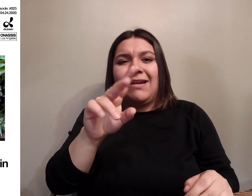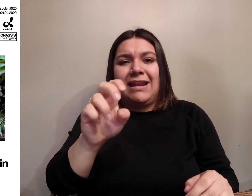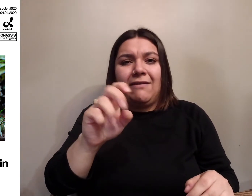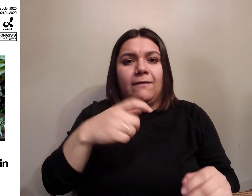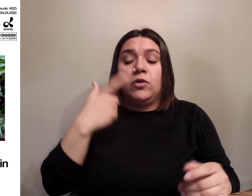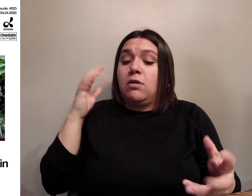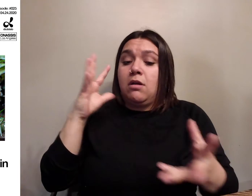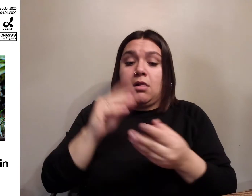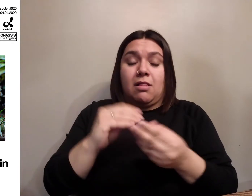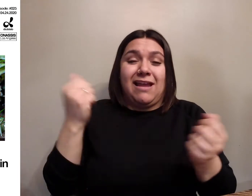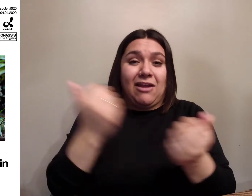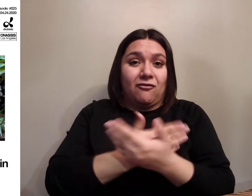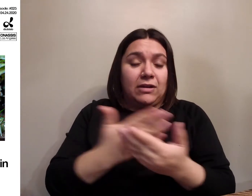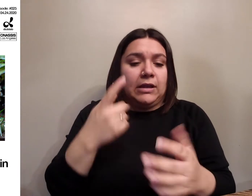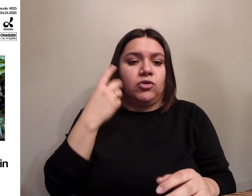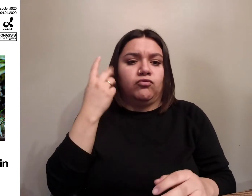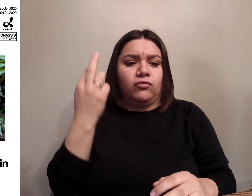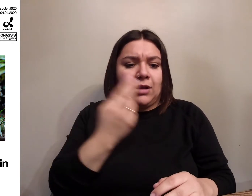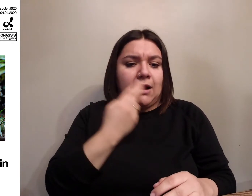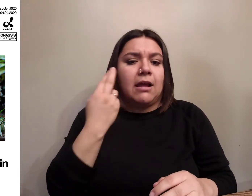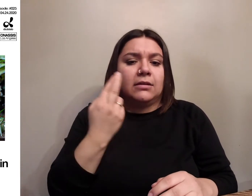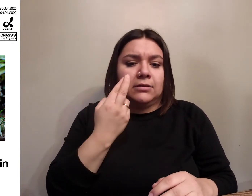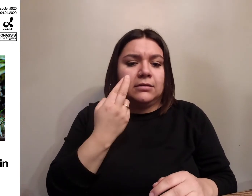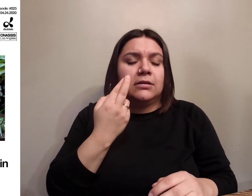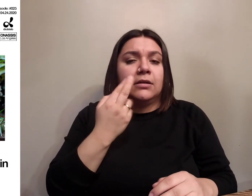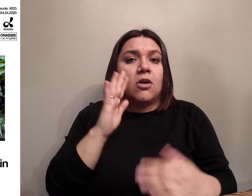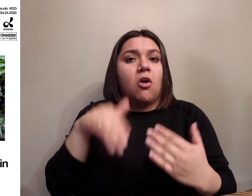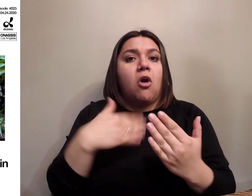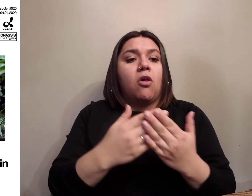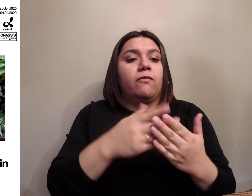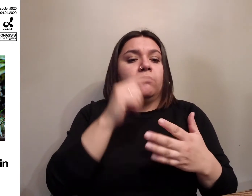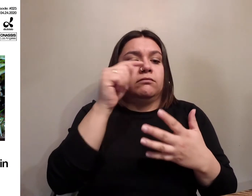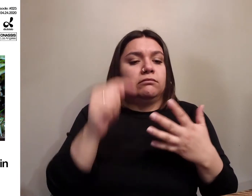put all these pieces together and you realize